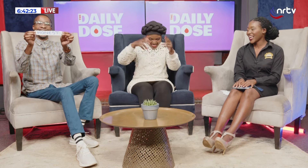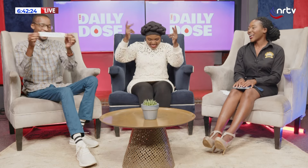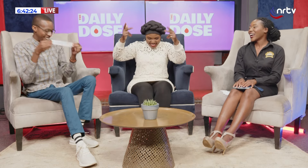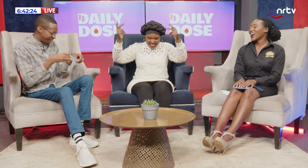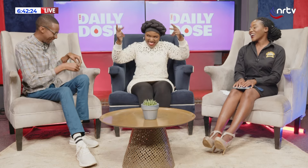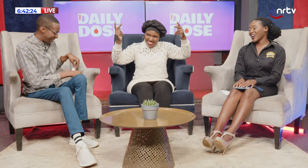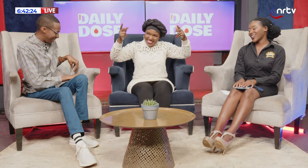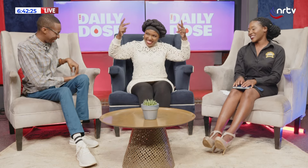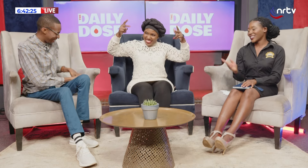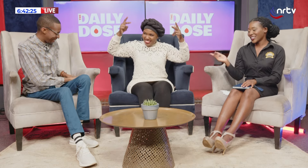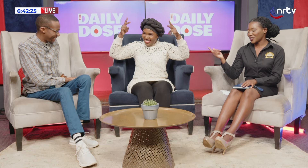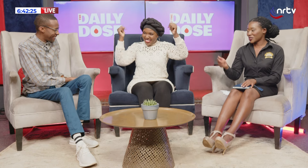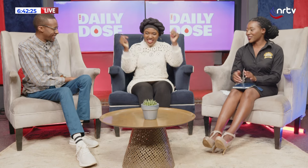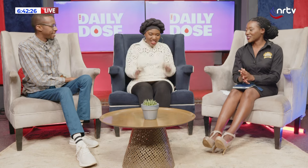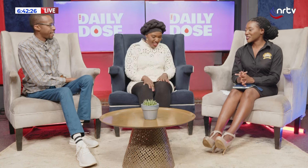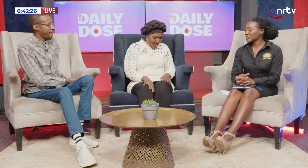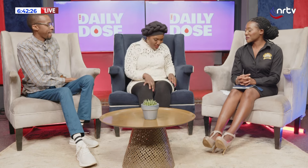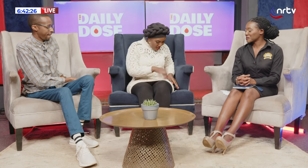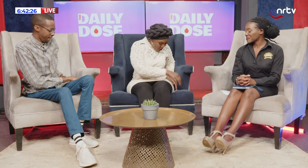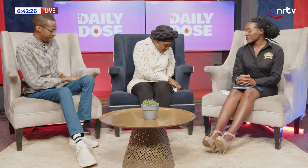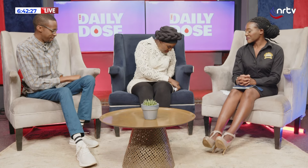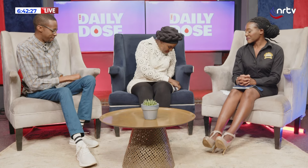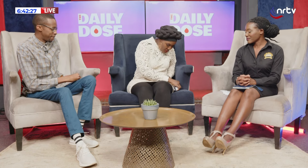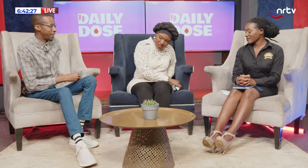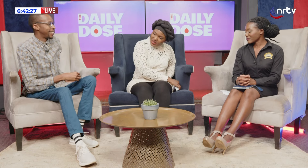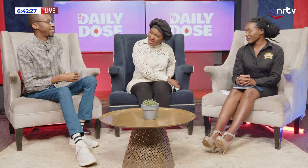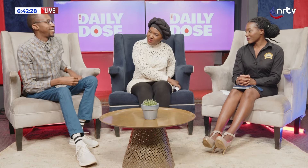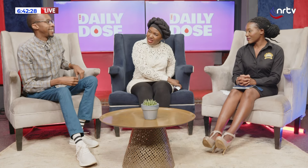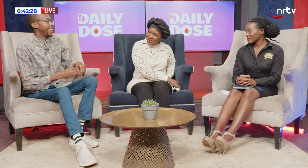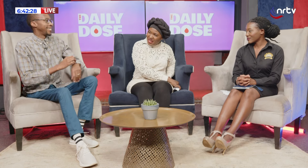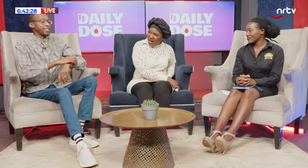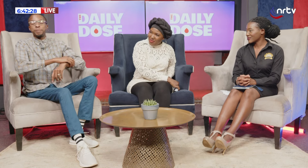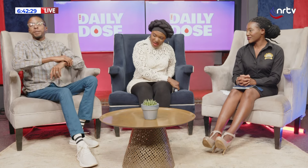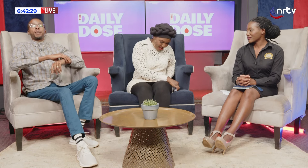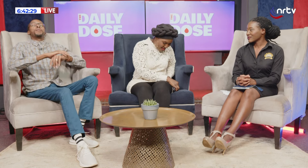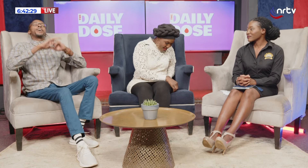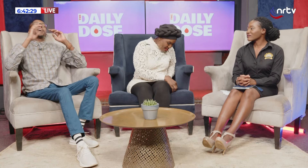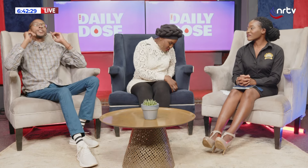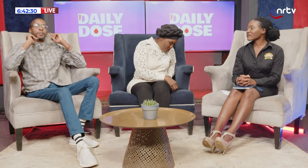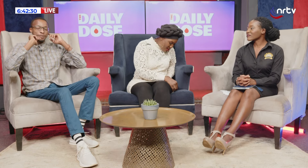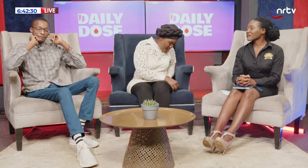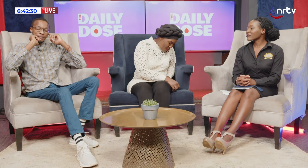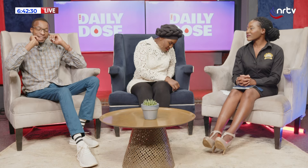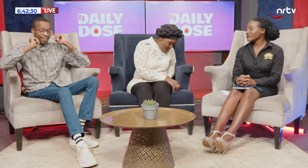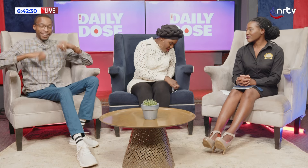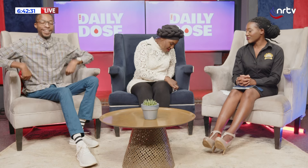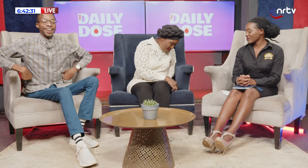Nice one. All right, it's your turn. It's my turn. Oh, okay, my look away. Days. Look this away. This is going to be a problem. All right, my eyes are closed. Look away. I don't